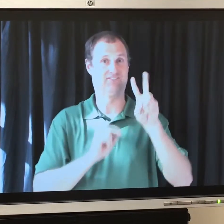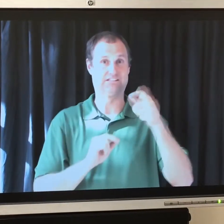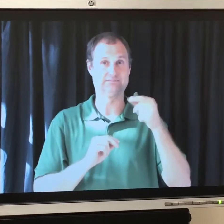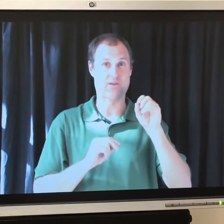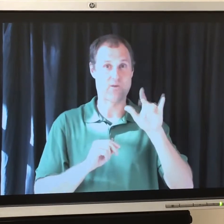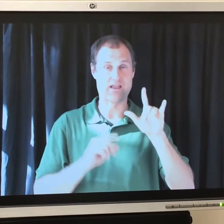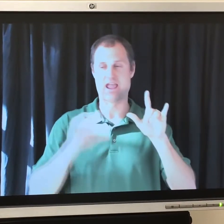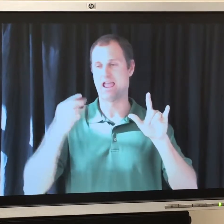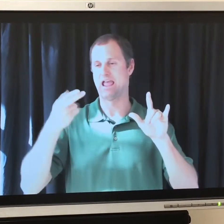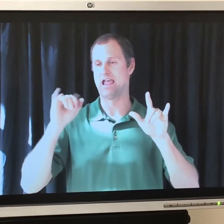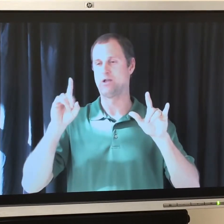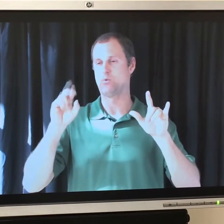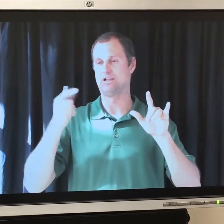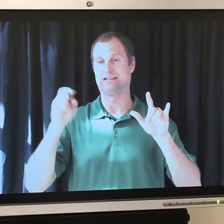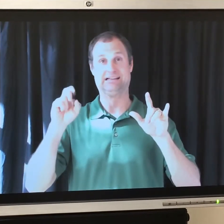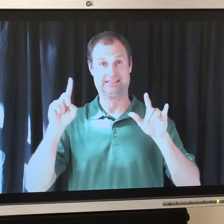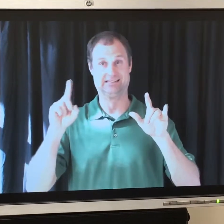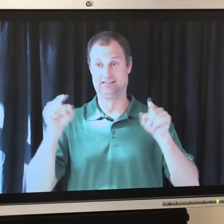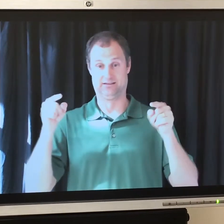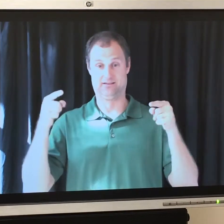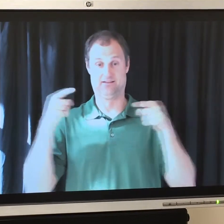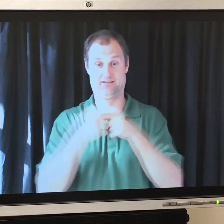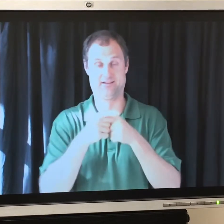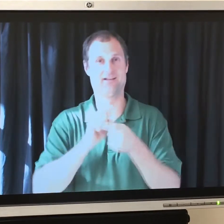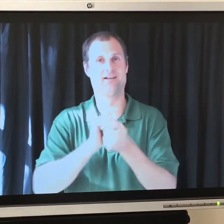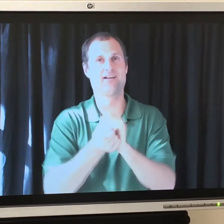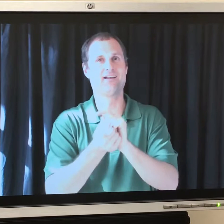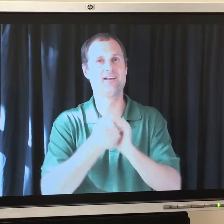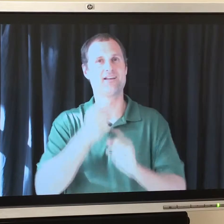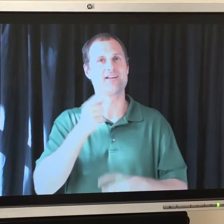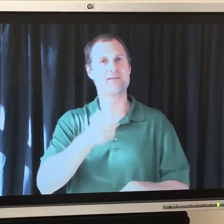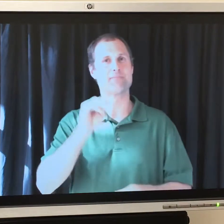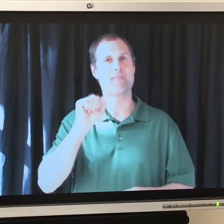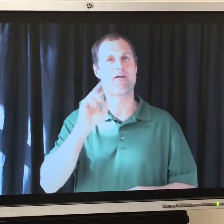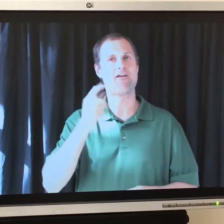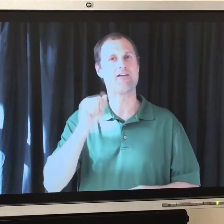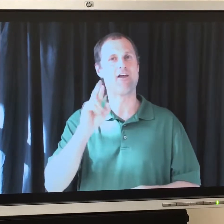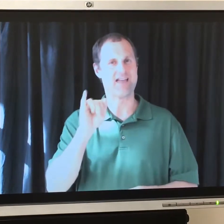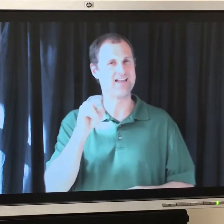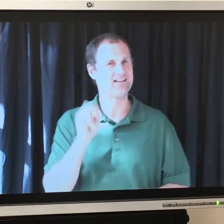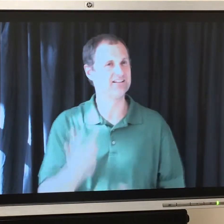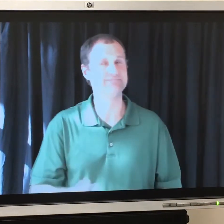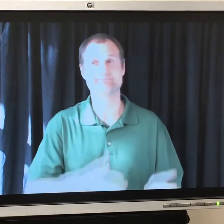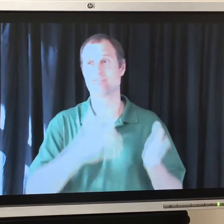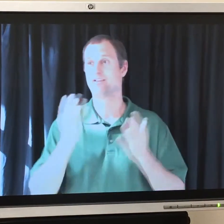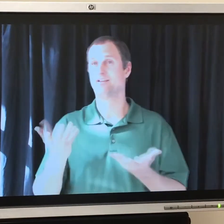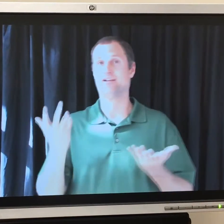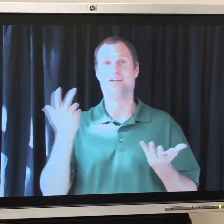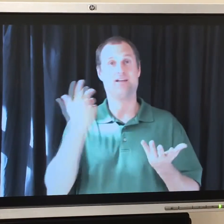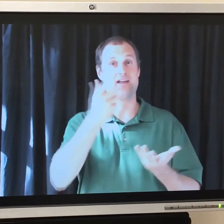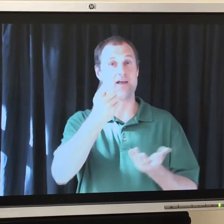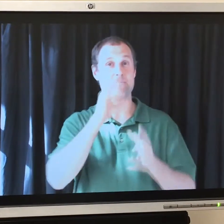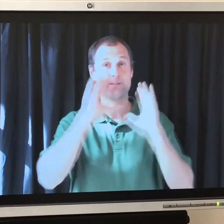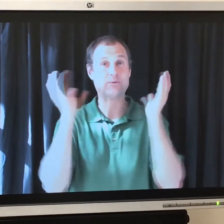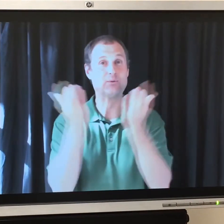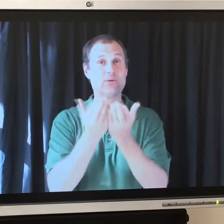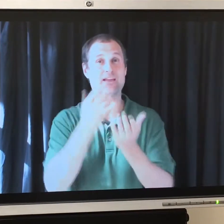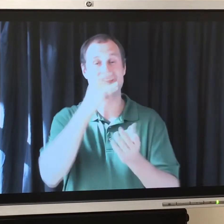maybe you're familiar with margarine, the butter substitute. Margarine is created when hydrogen is run through vegetable oil,